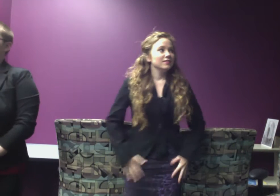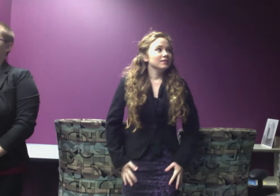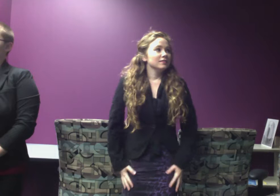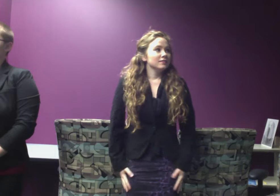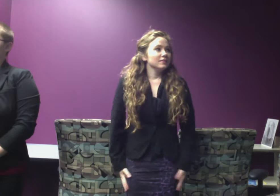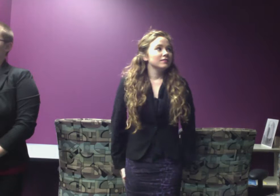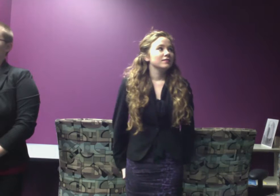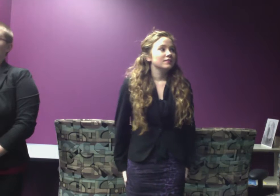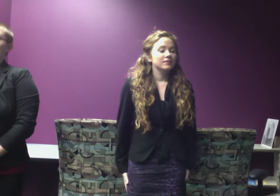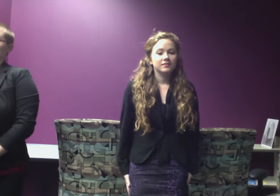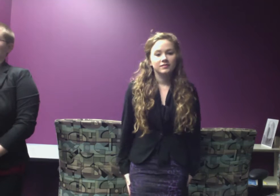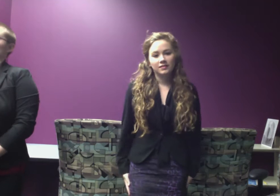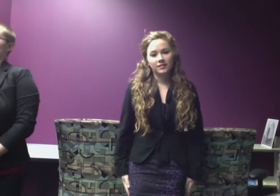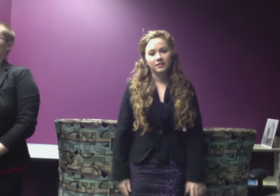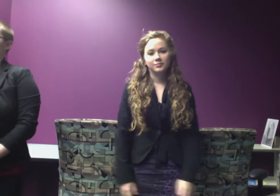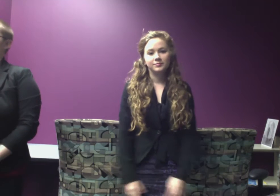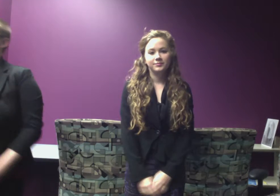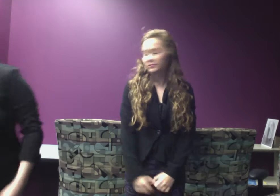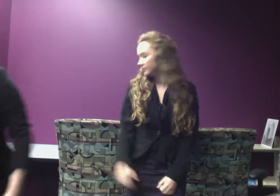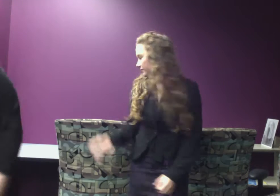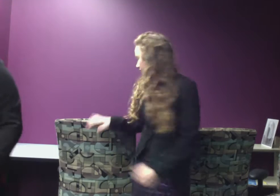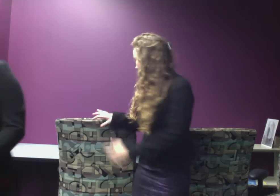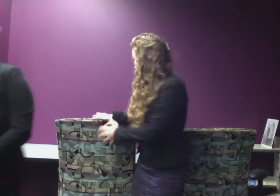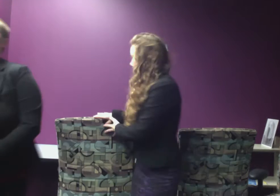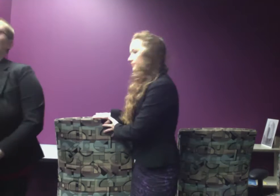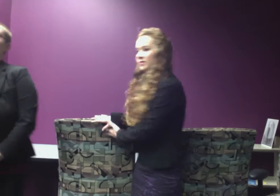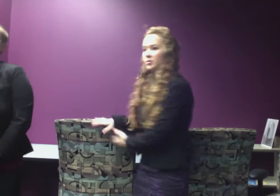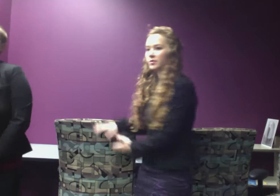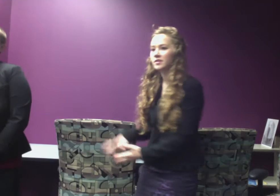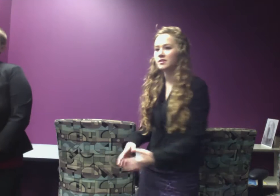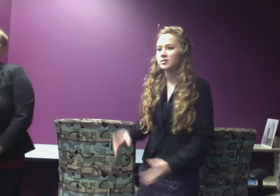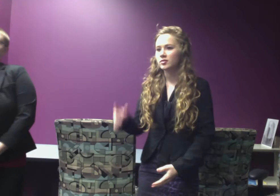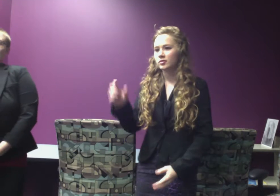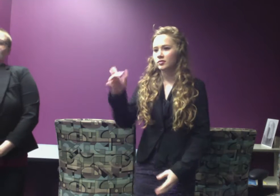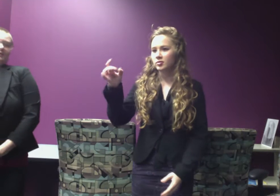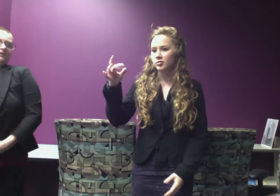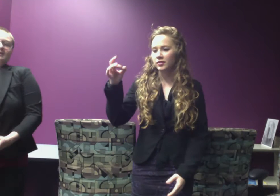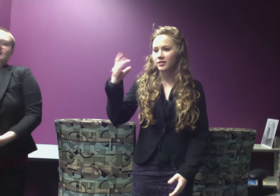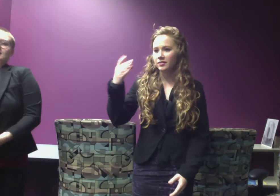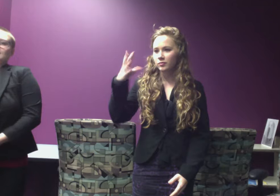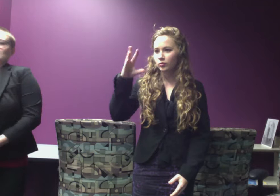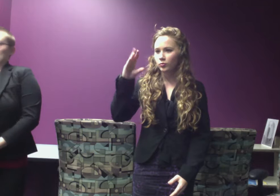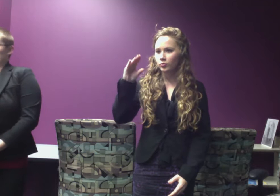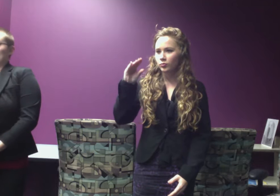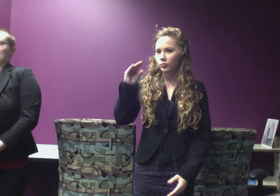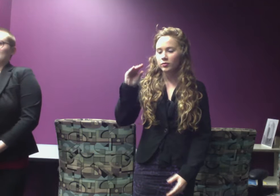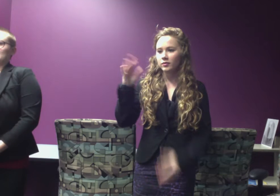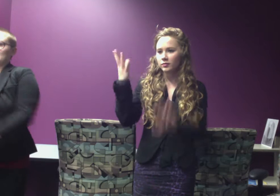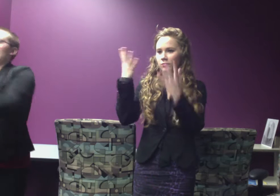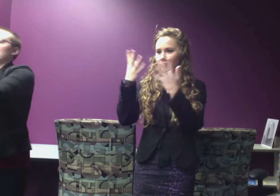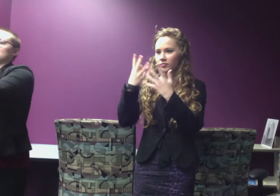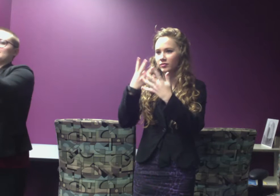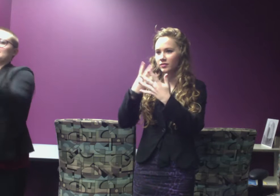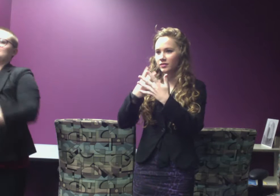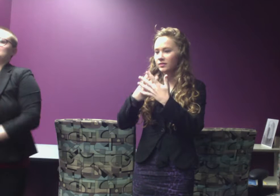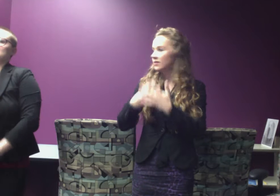Everybody ready? Yeah. Oh wait. Oh yeah. Do you want to like start doing It's been a week, I know. Okay,